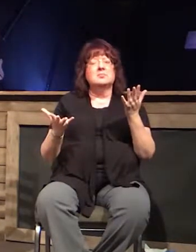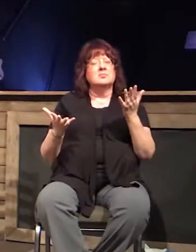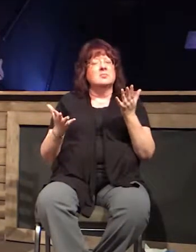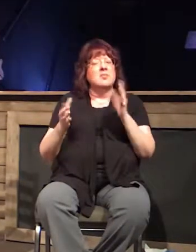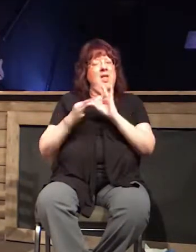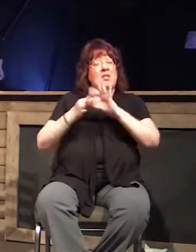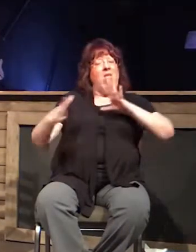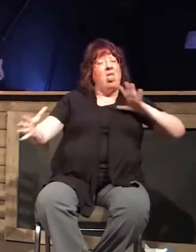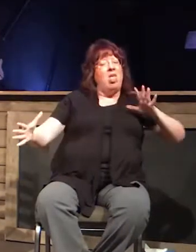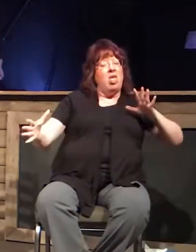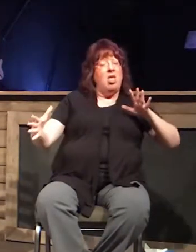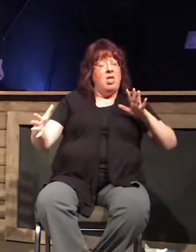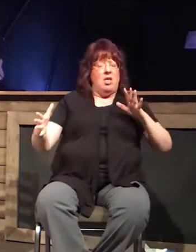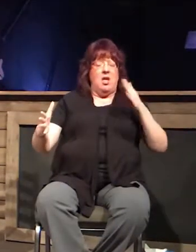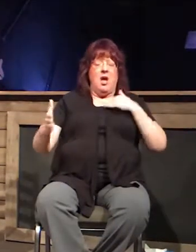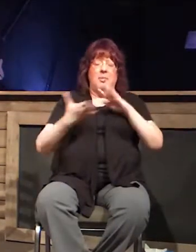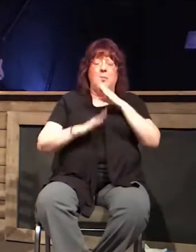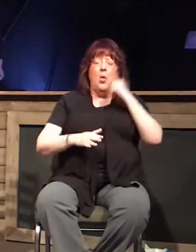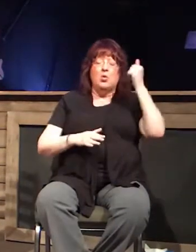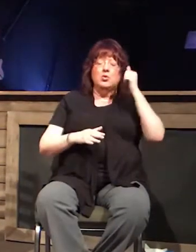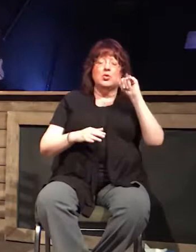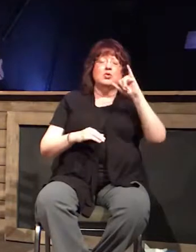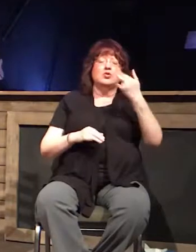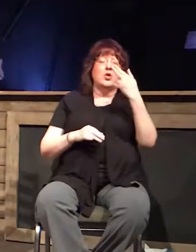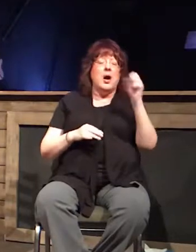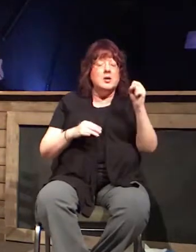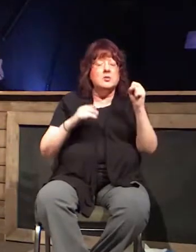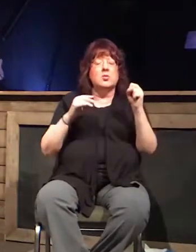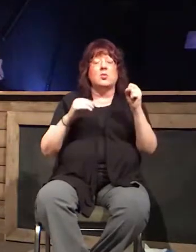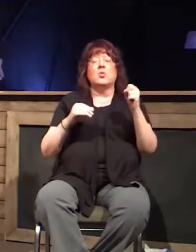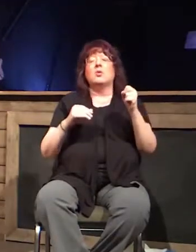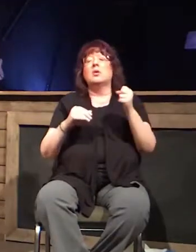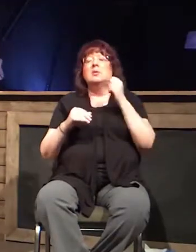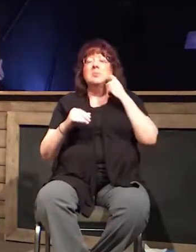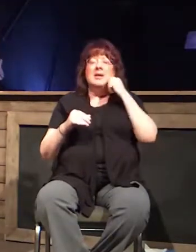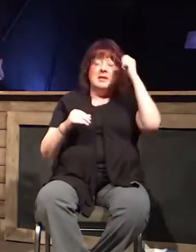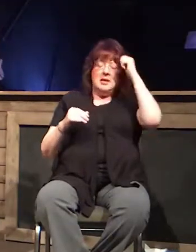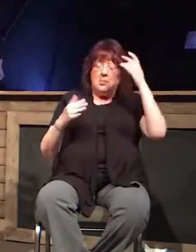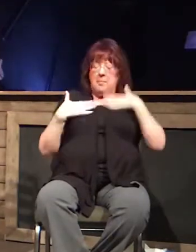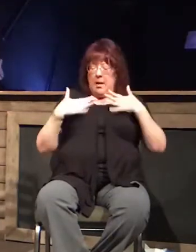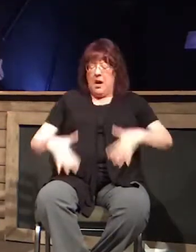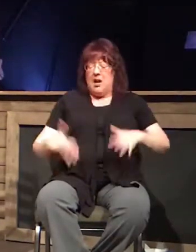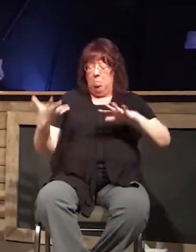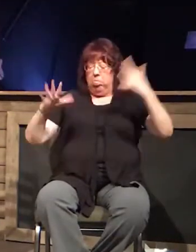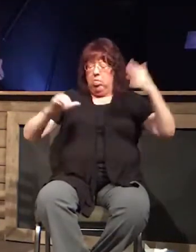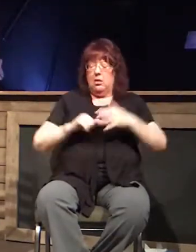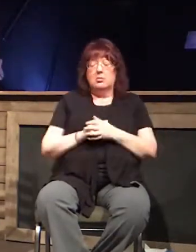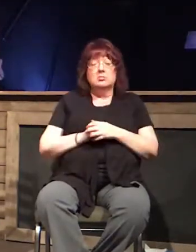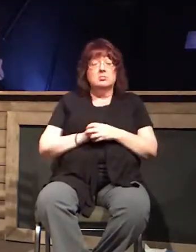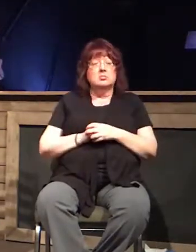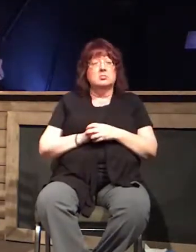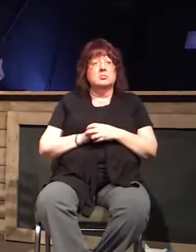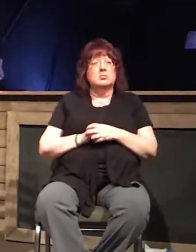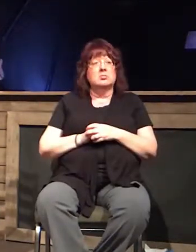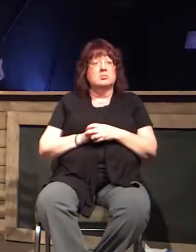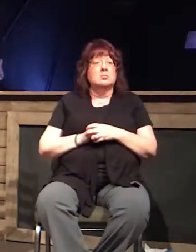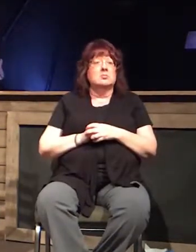pulled away from us. And then as I got older, I got to junior high, hit puberty, my body kind of went,